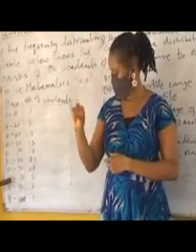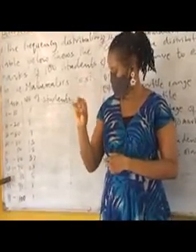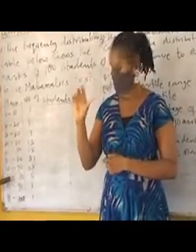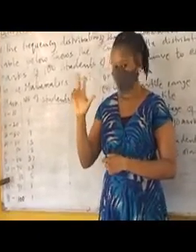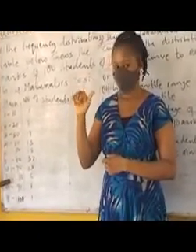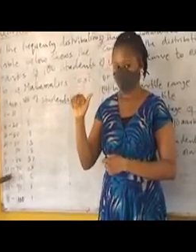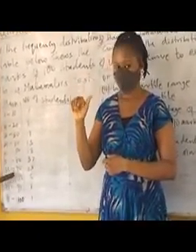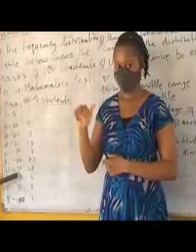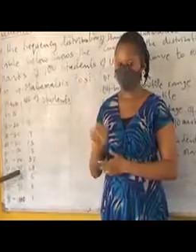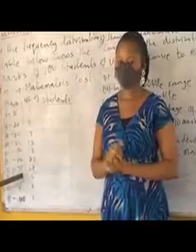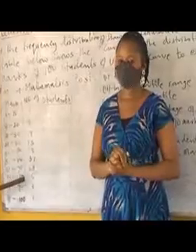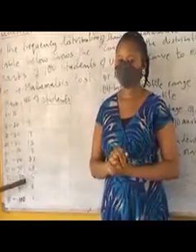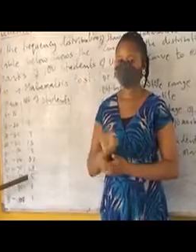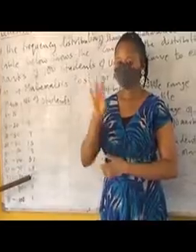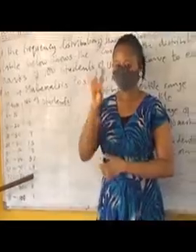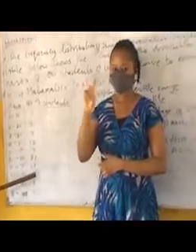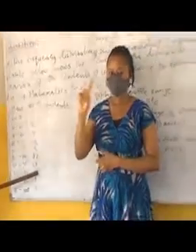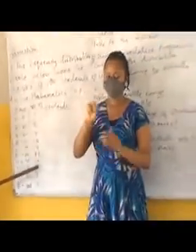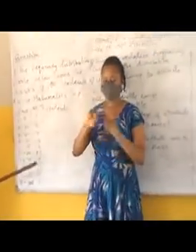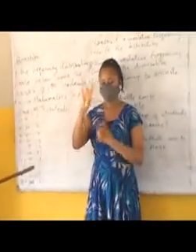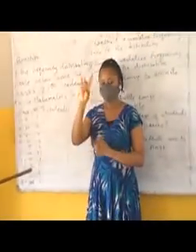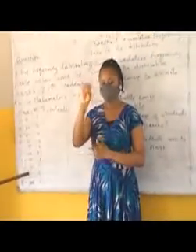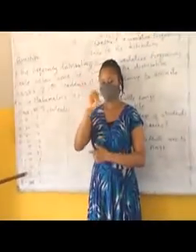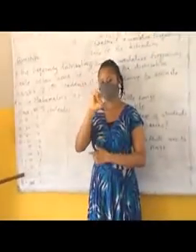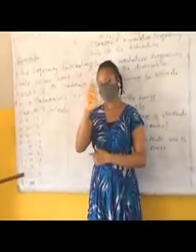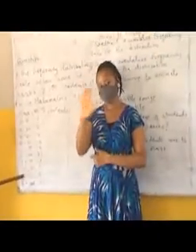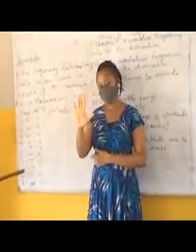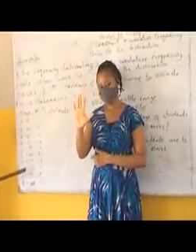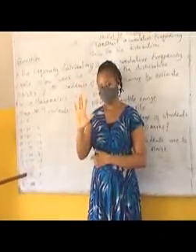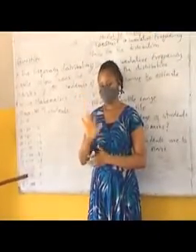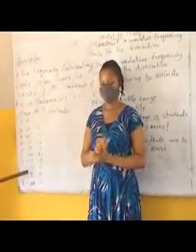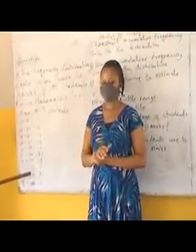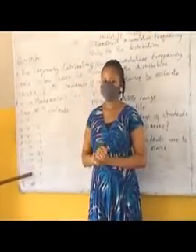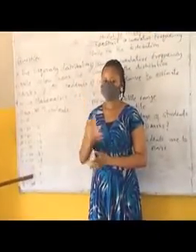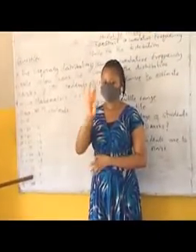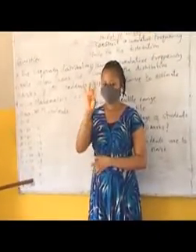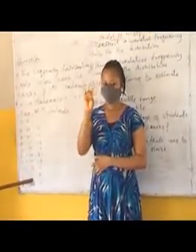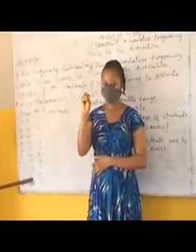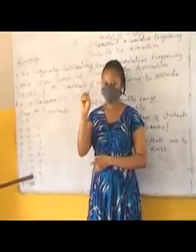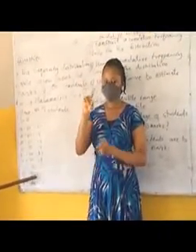again. 71 to 80, 5. 80 to